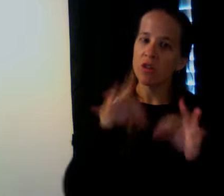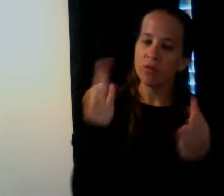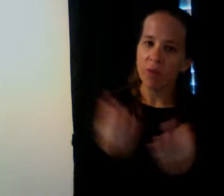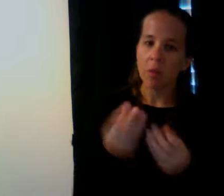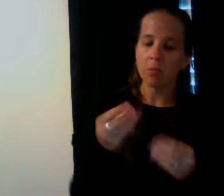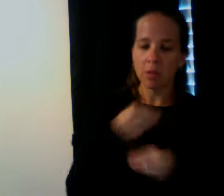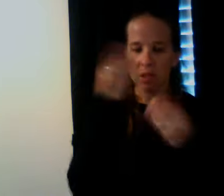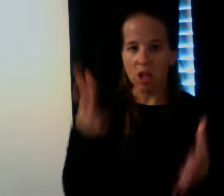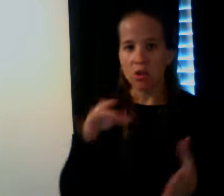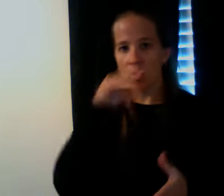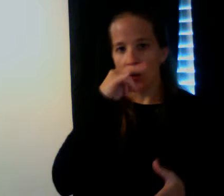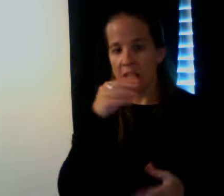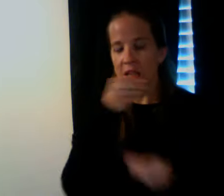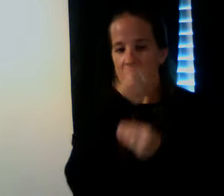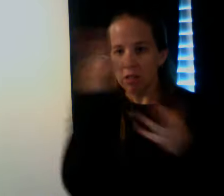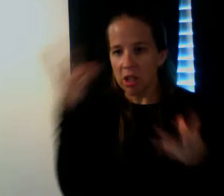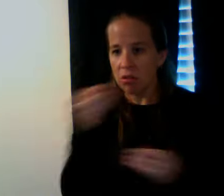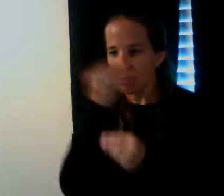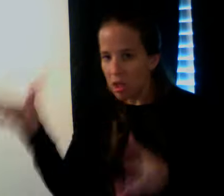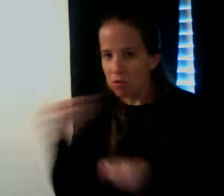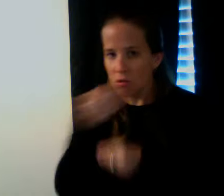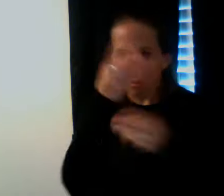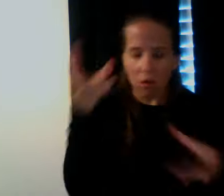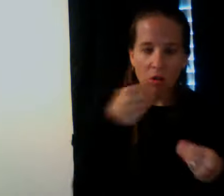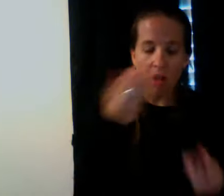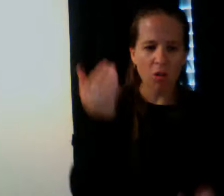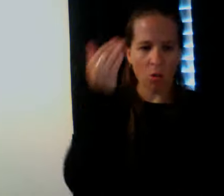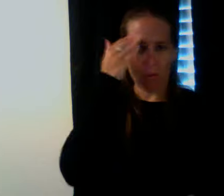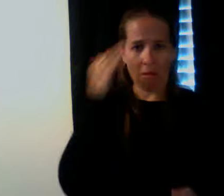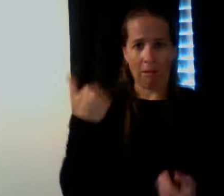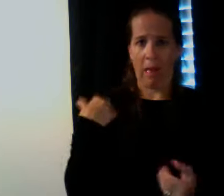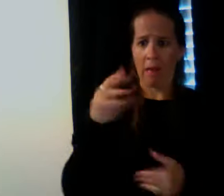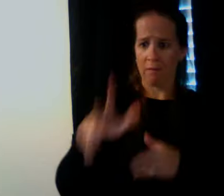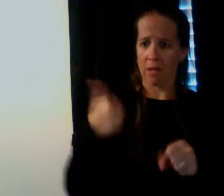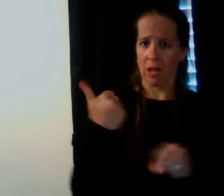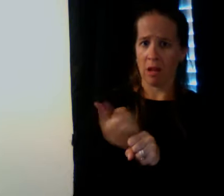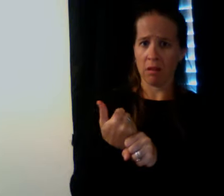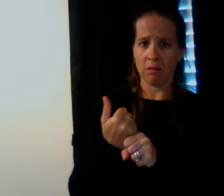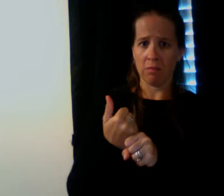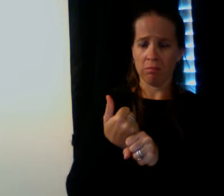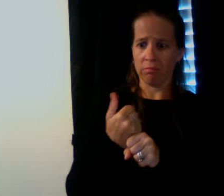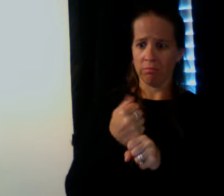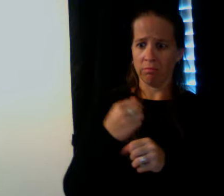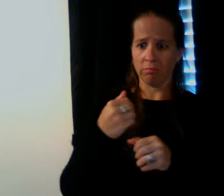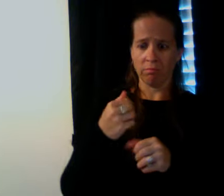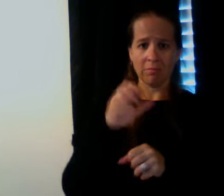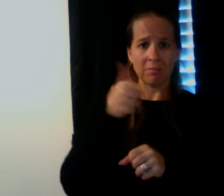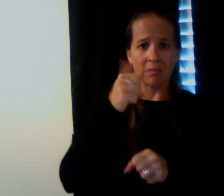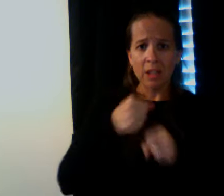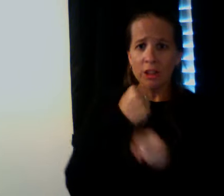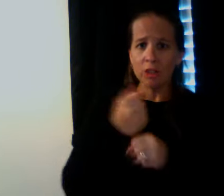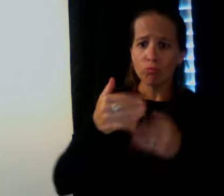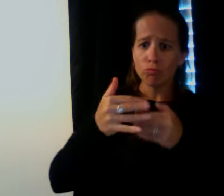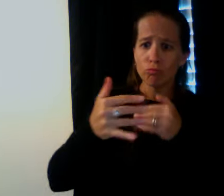everything you thought you'd have the next 10 years to tell them in just a few months. It means to make sure everything is buttoned